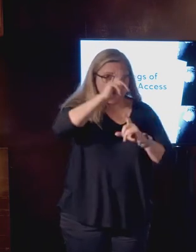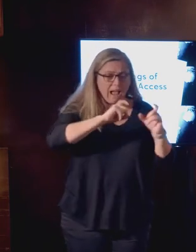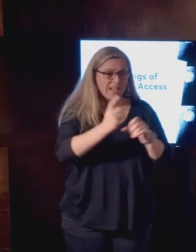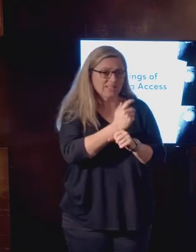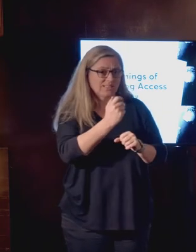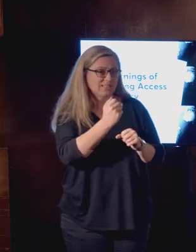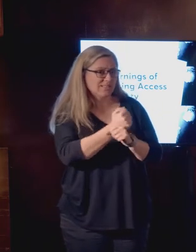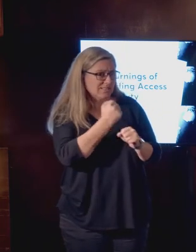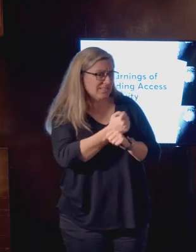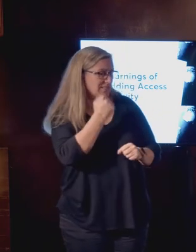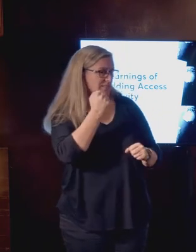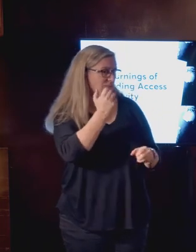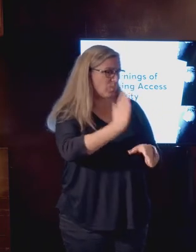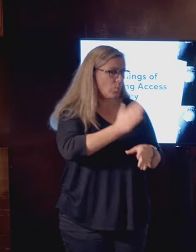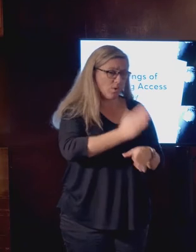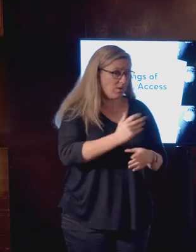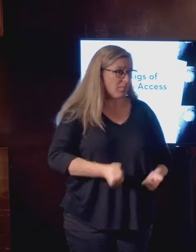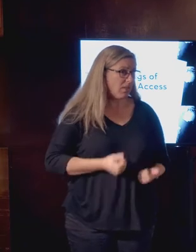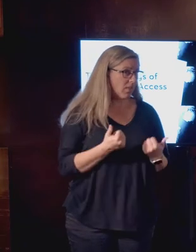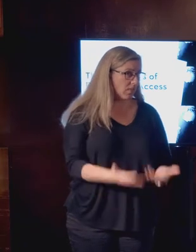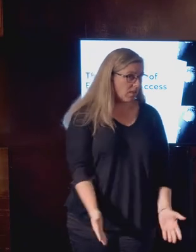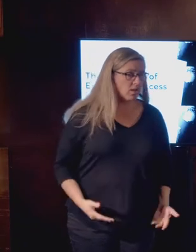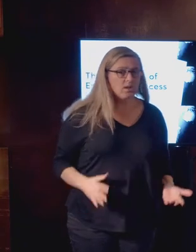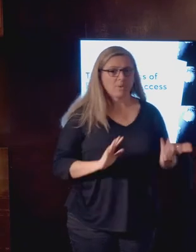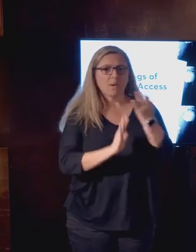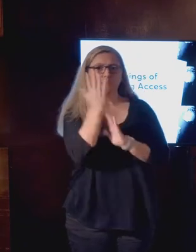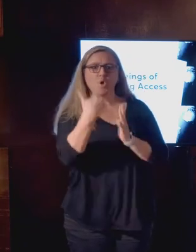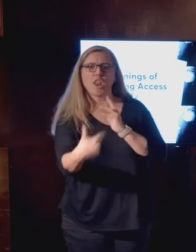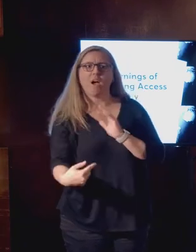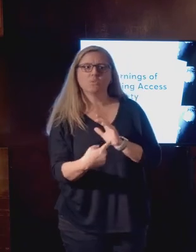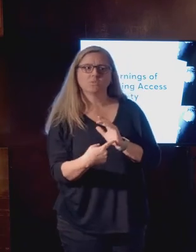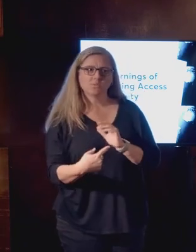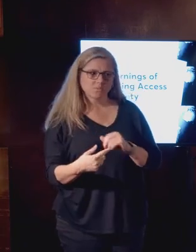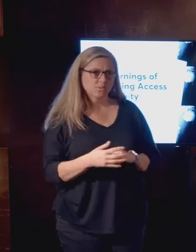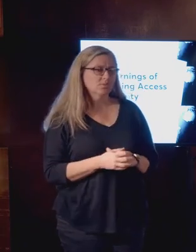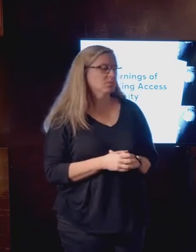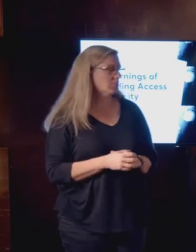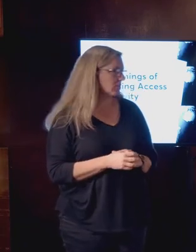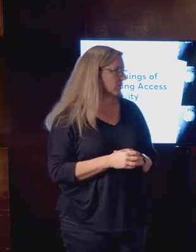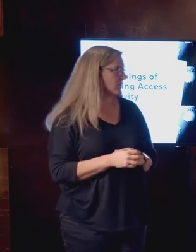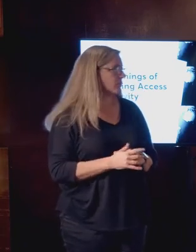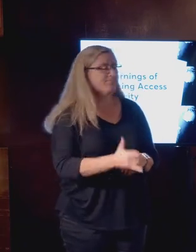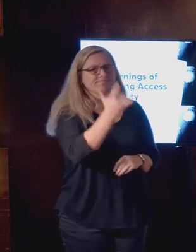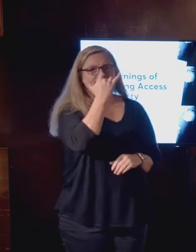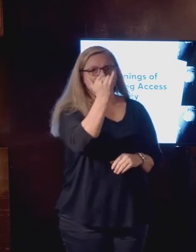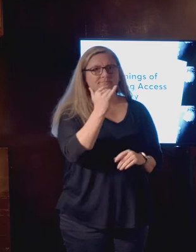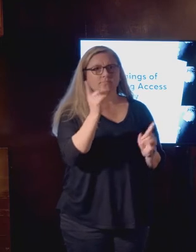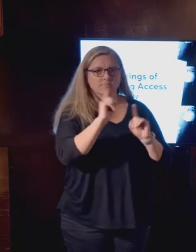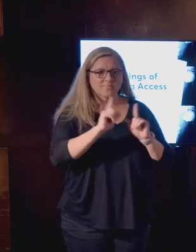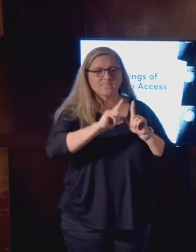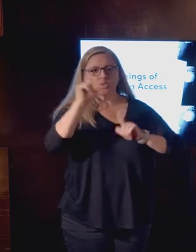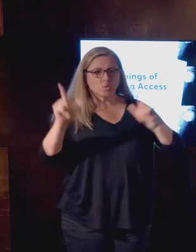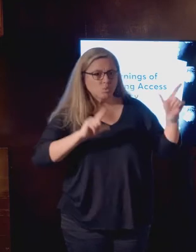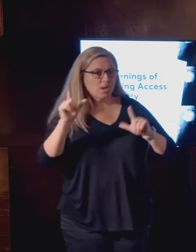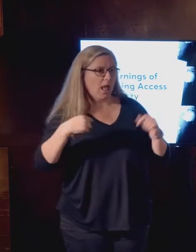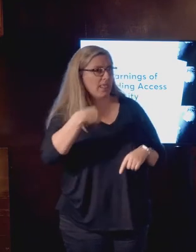out of people, and yeah, the burnout factor is quite high sometimes. So unfortunately it didn't get to tour, because I